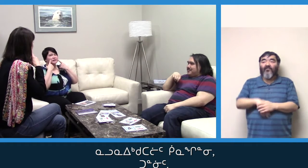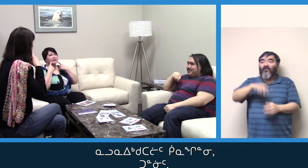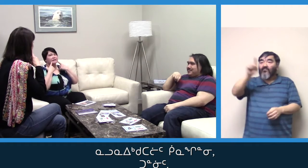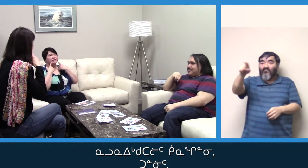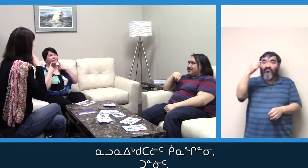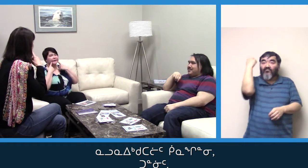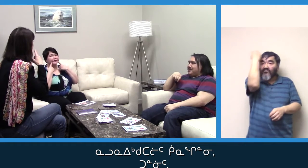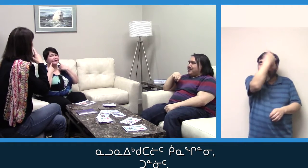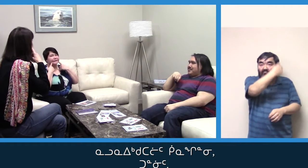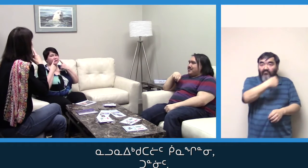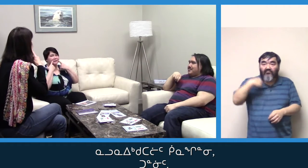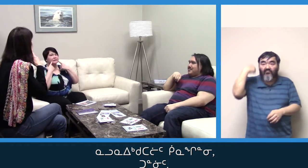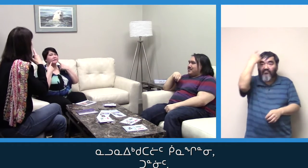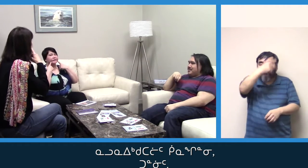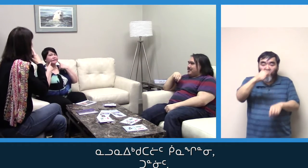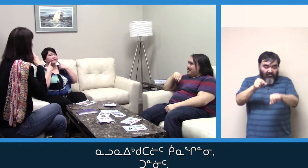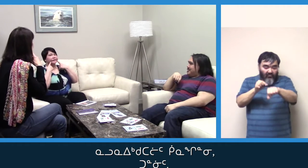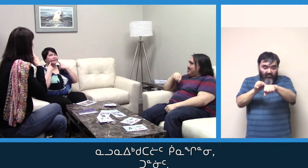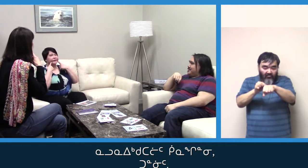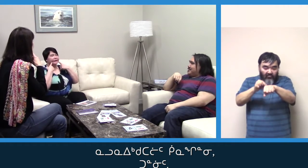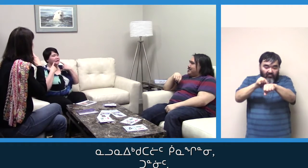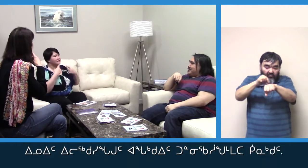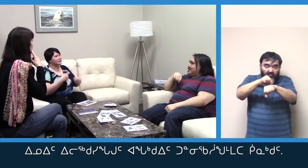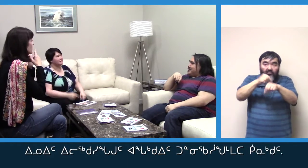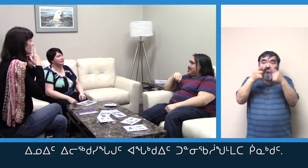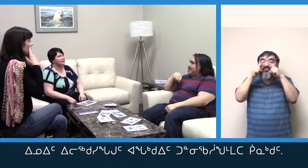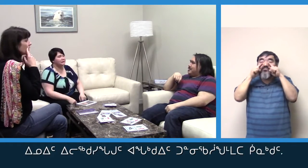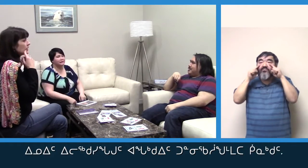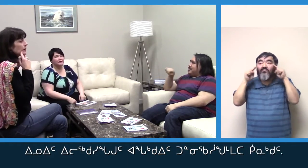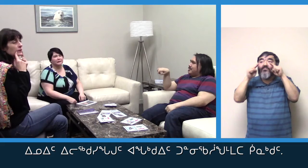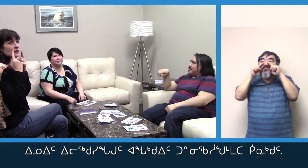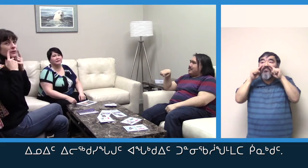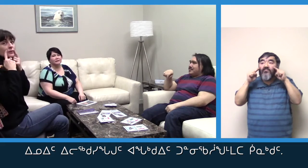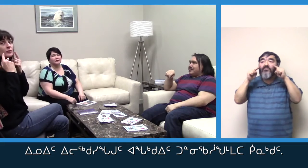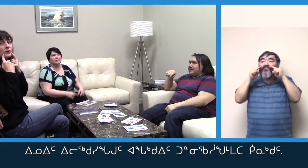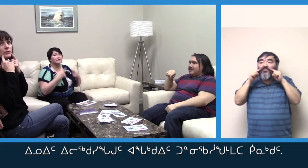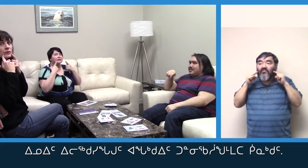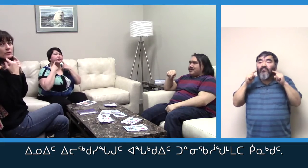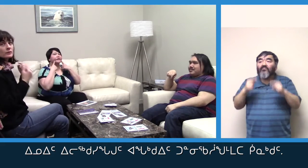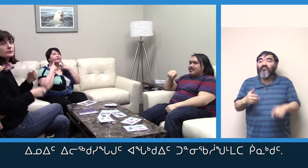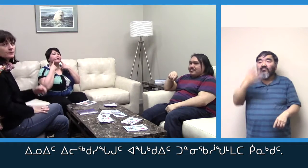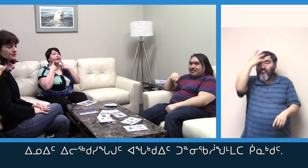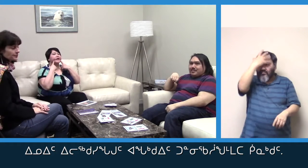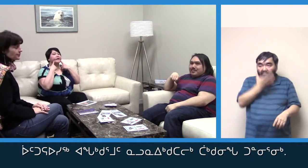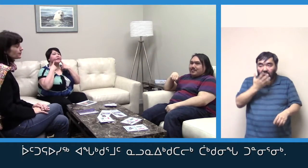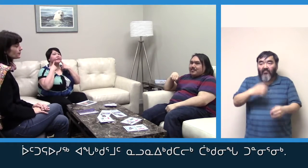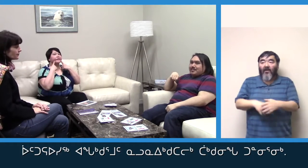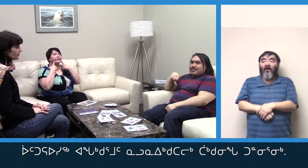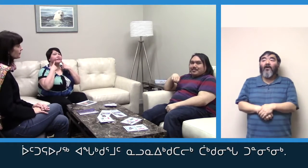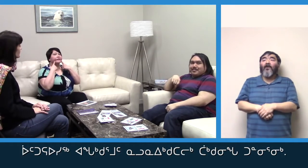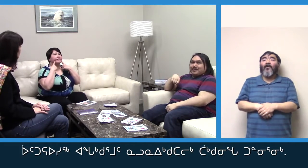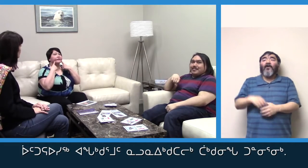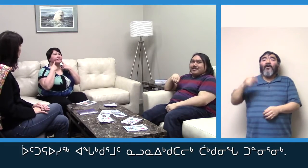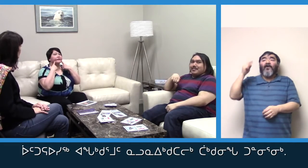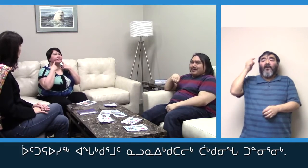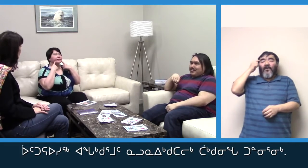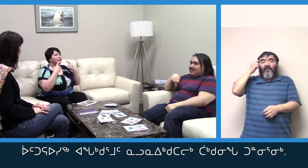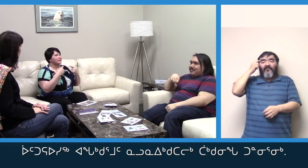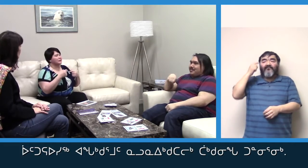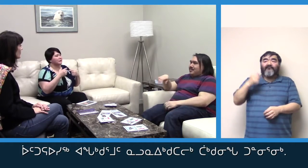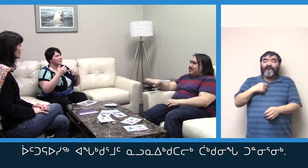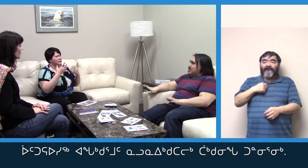There's markers on their faces. Oh, tattoos. Yeah. Or is it a Yeah. beard? Tattoos. No, it's Oh, right. tattoos, okay,